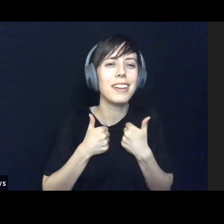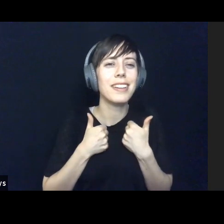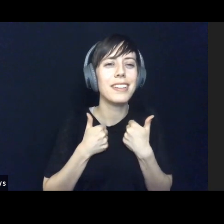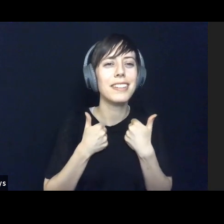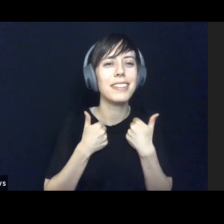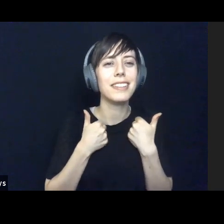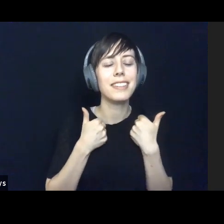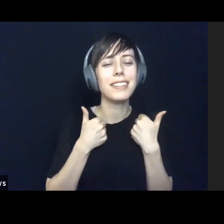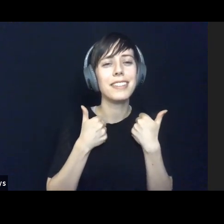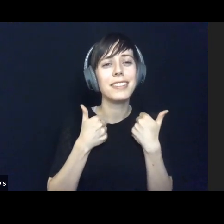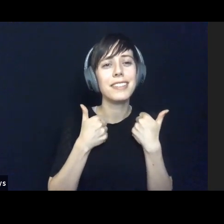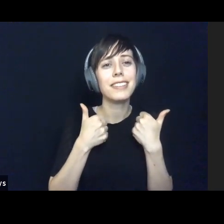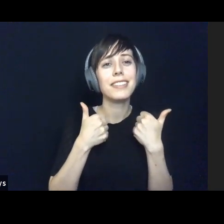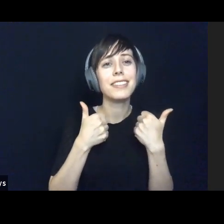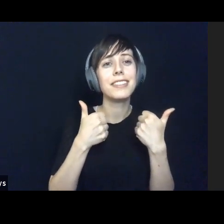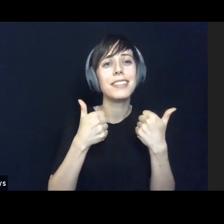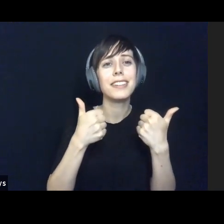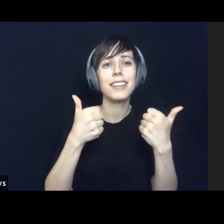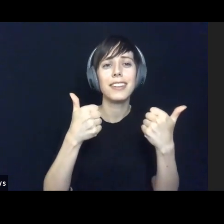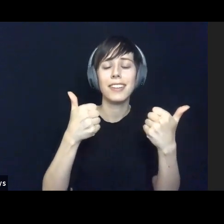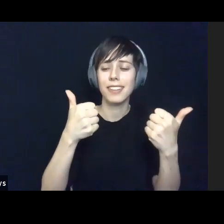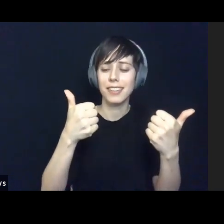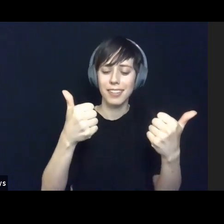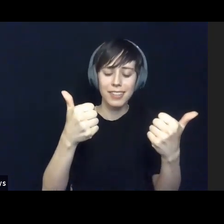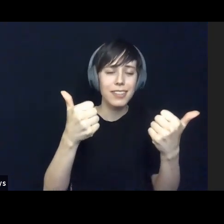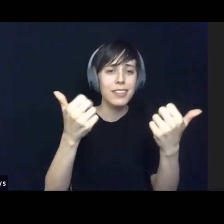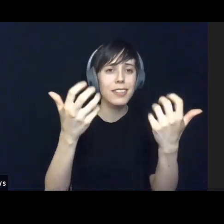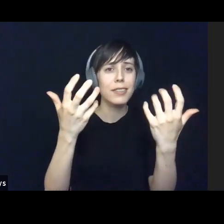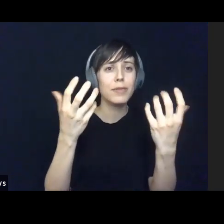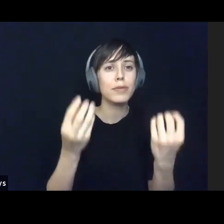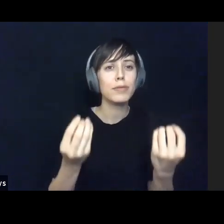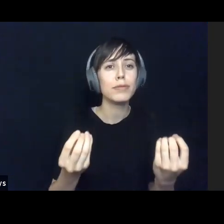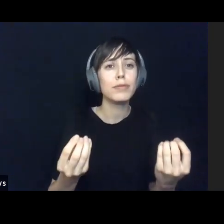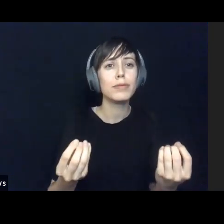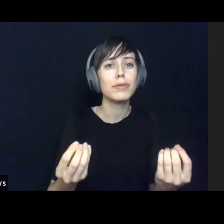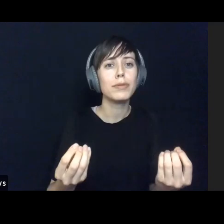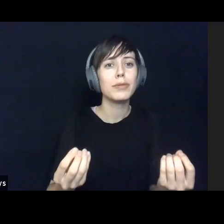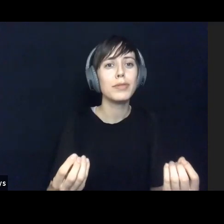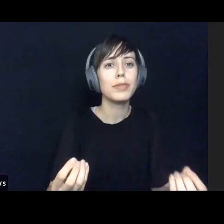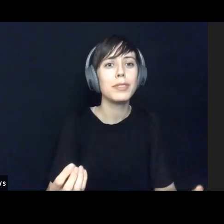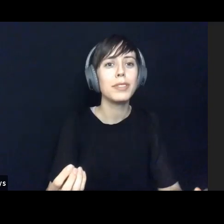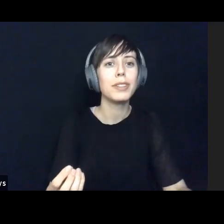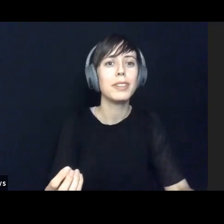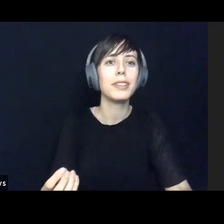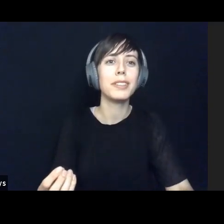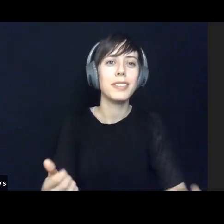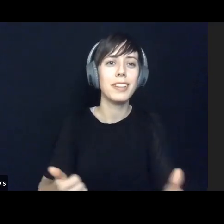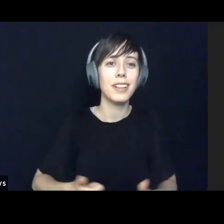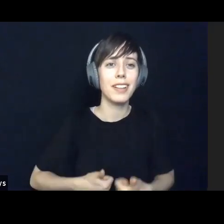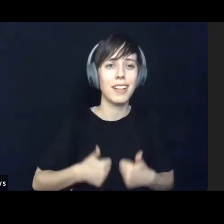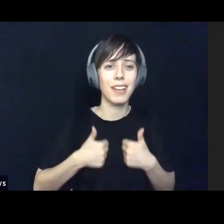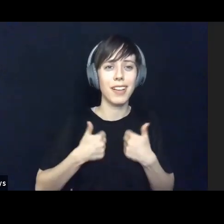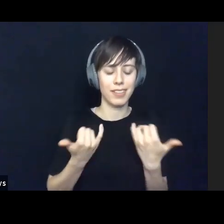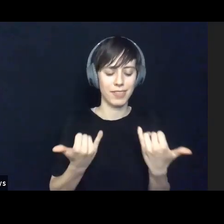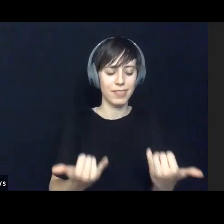Dust to life, life here, life